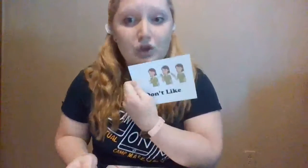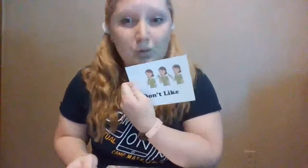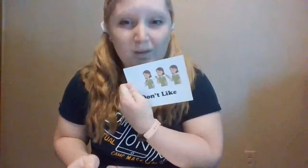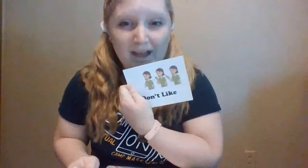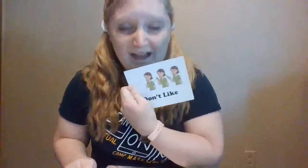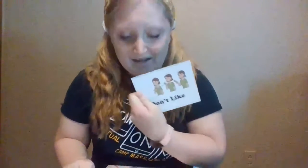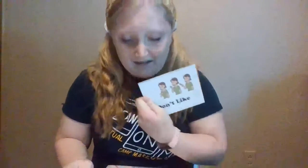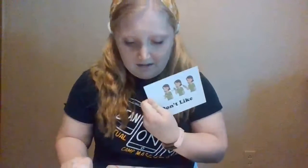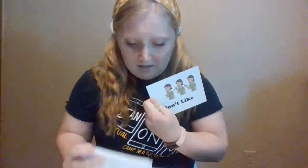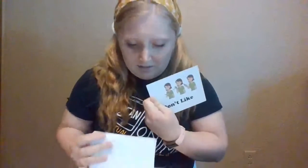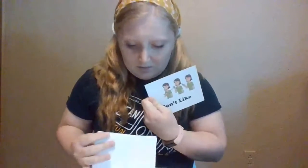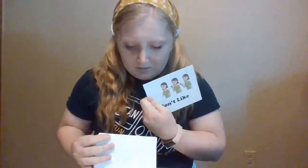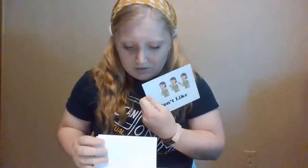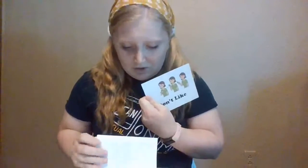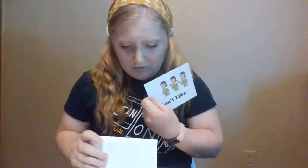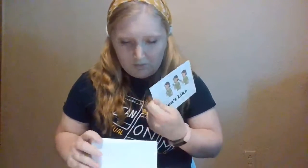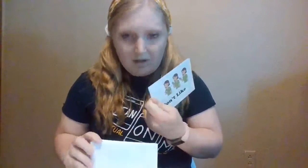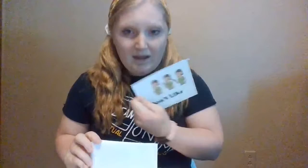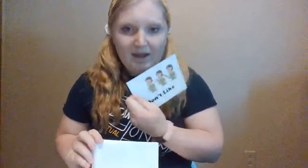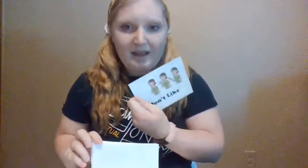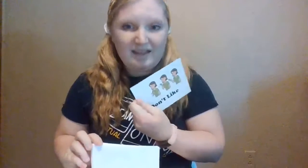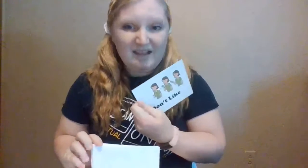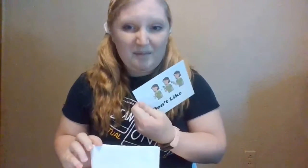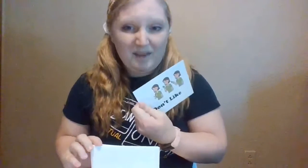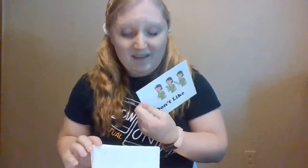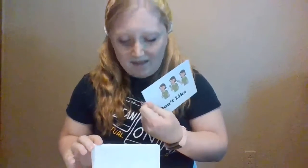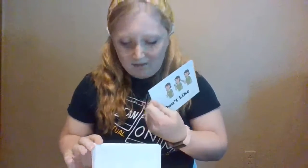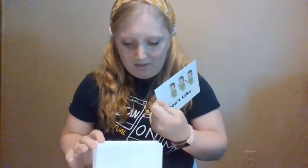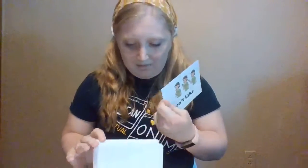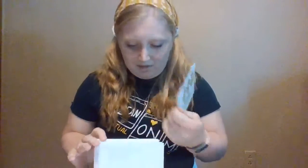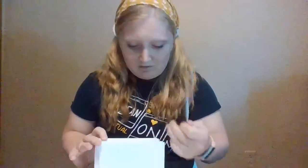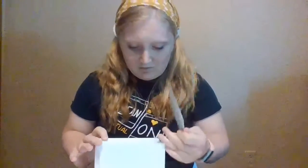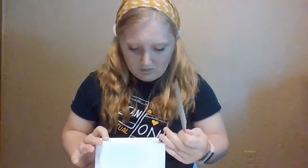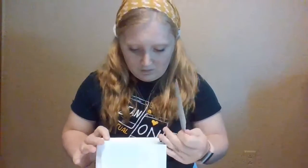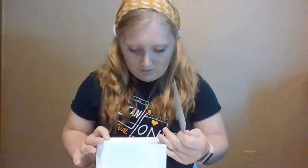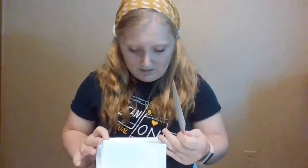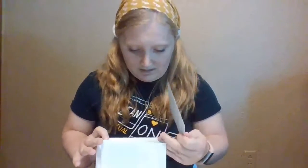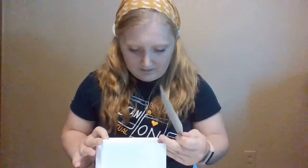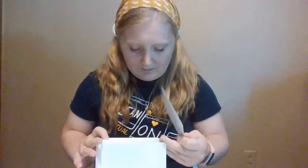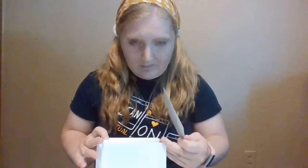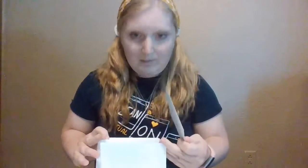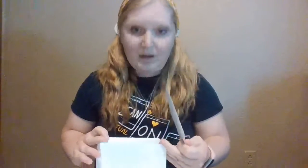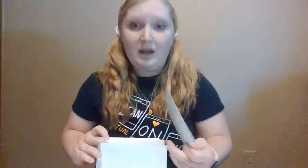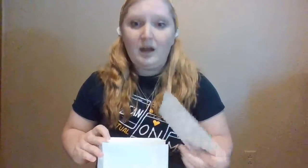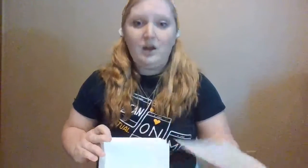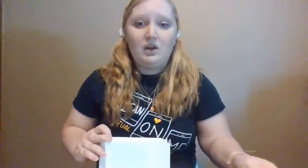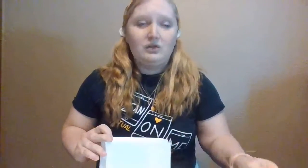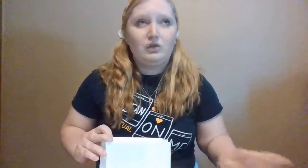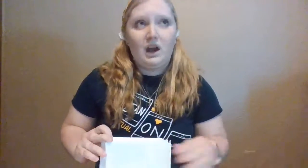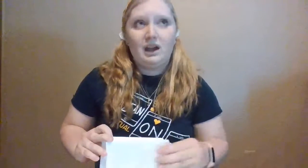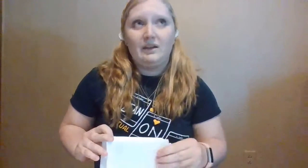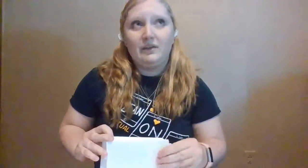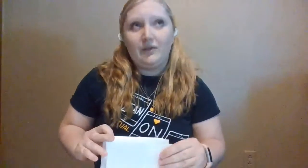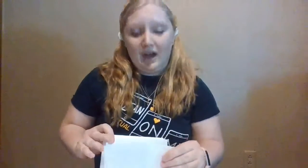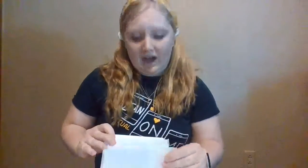Don't like. So, something that you maybe don't like. So maybe try and